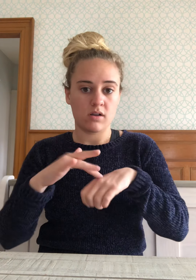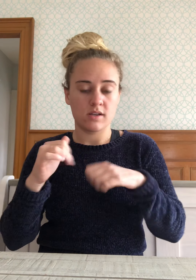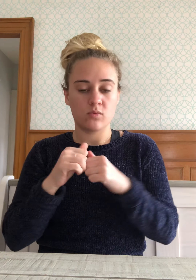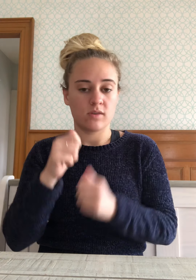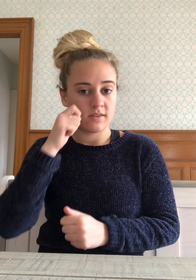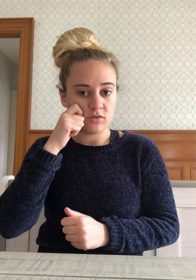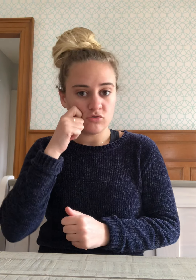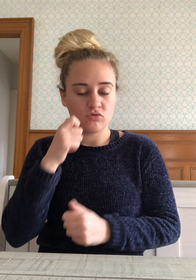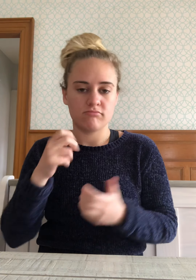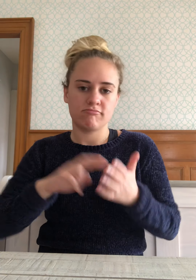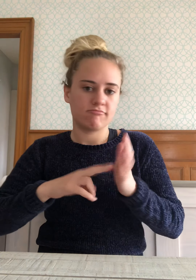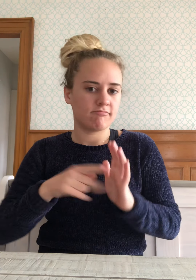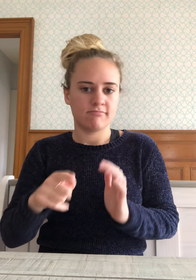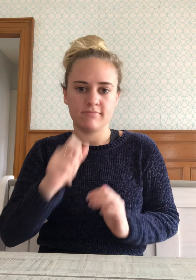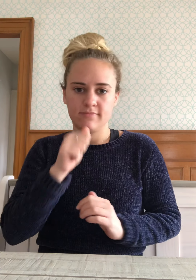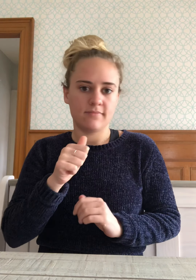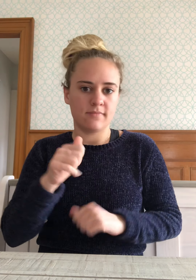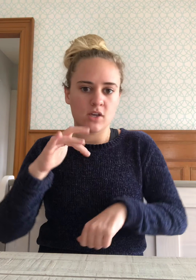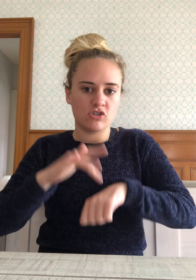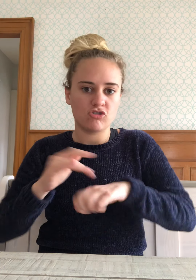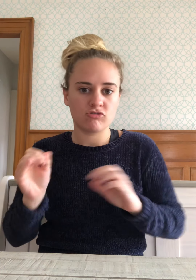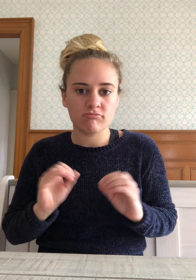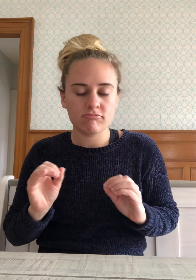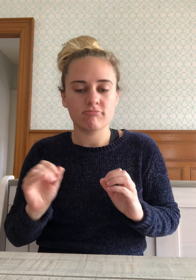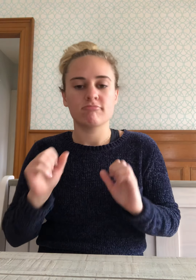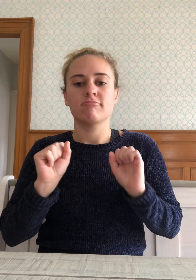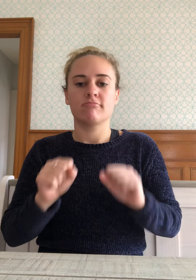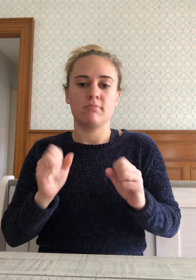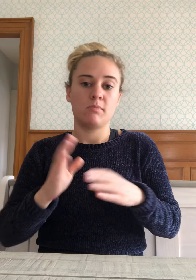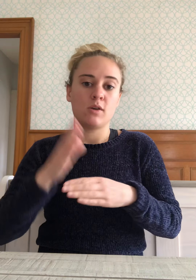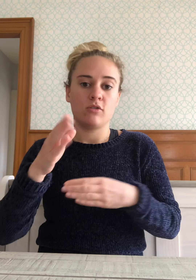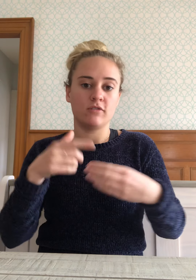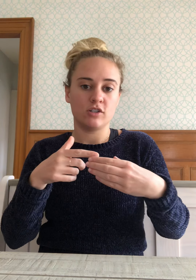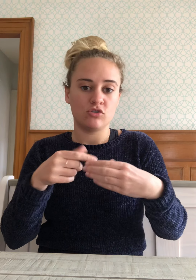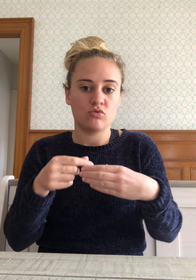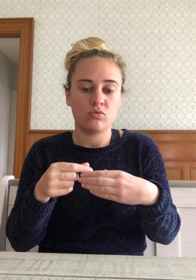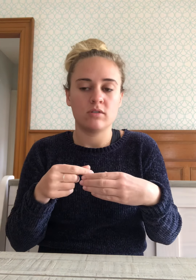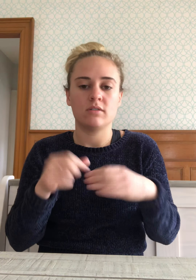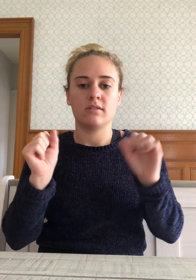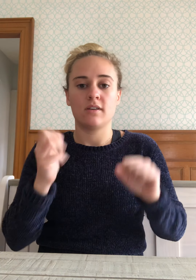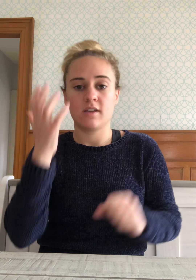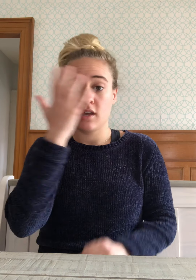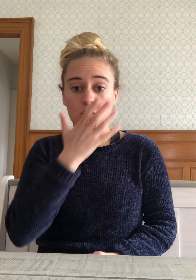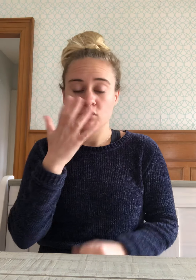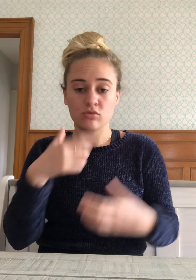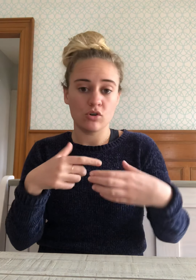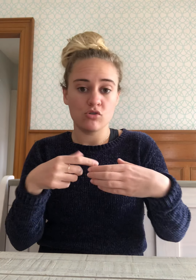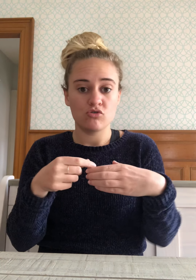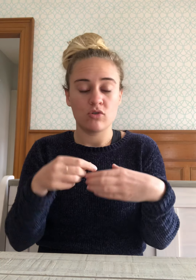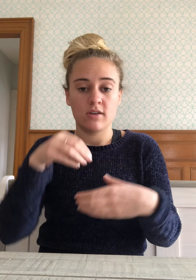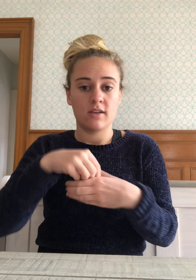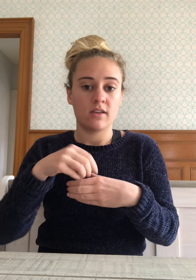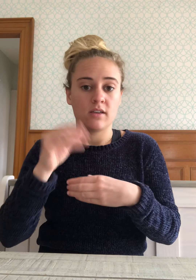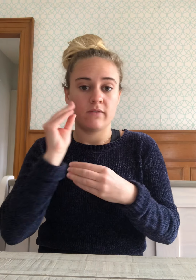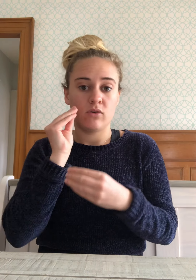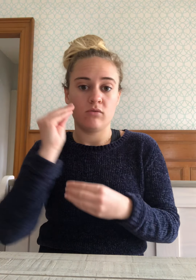it's not touching the tissues at all. That can be overly short. It can look short in the vestibule when you reflect the lip, be